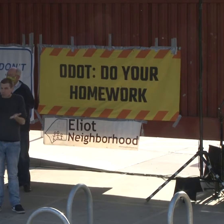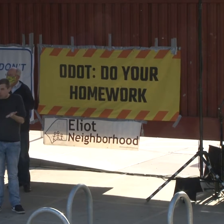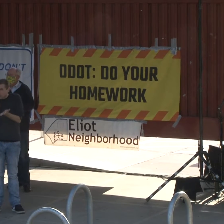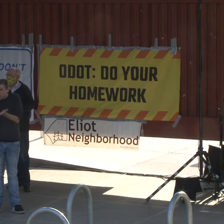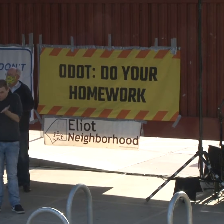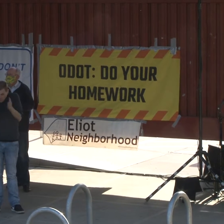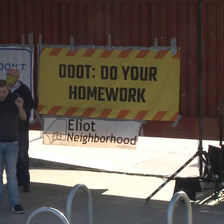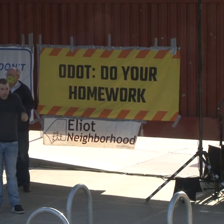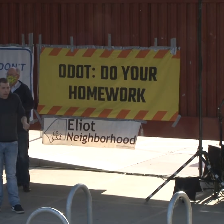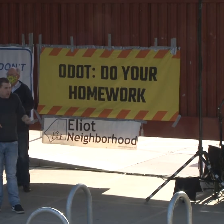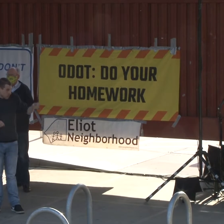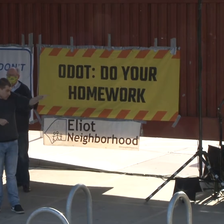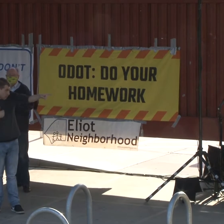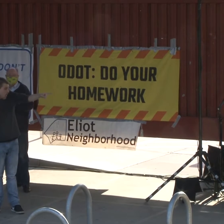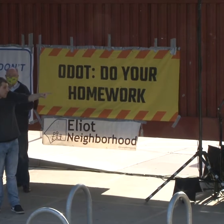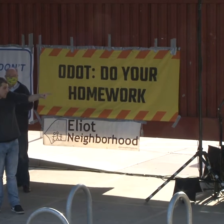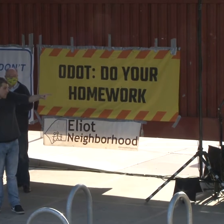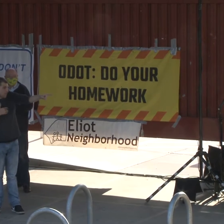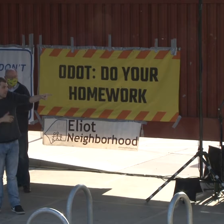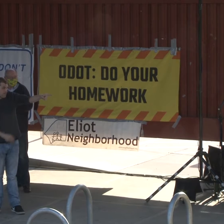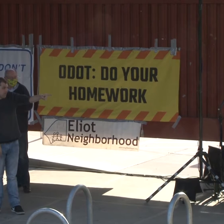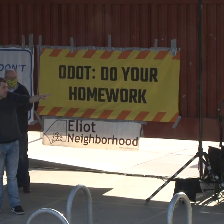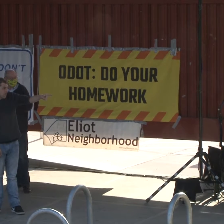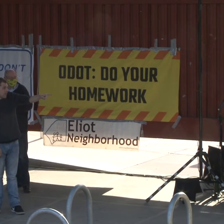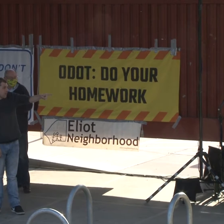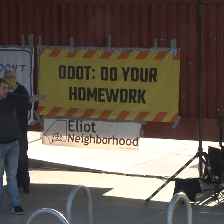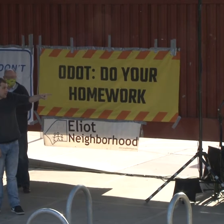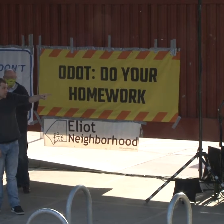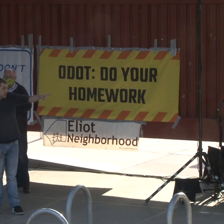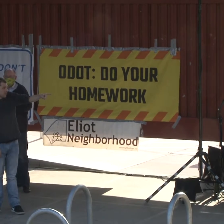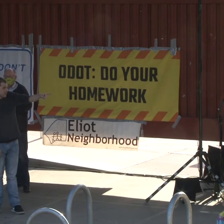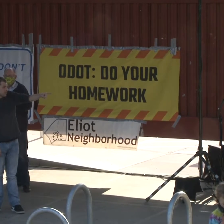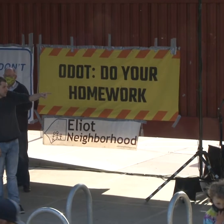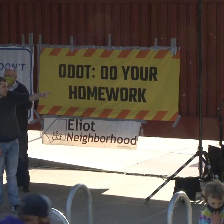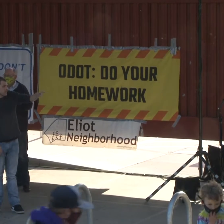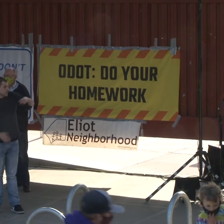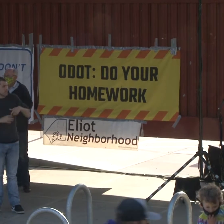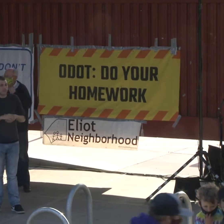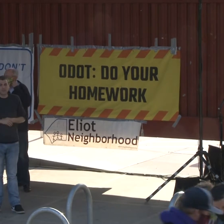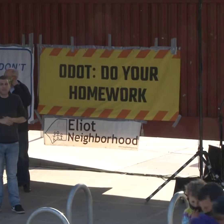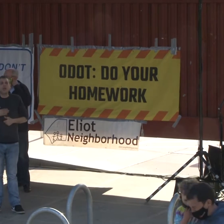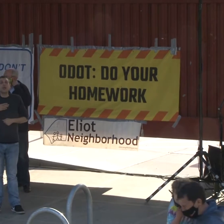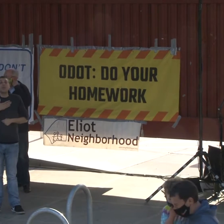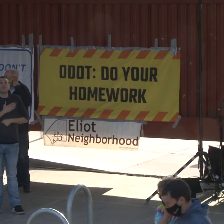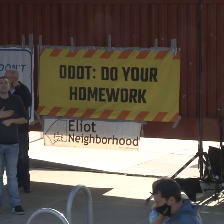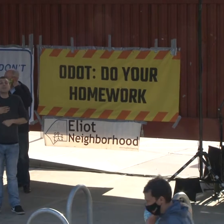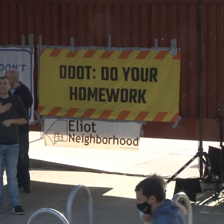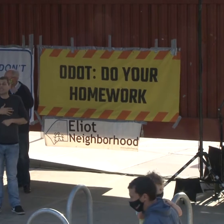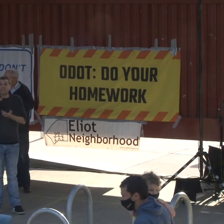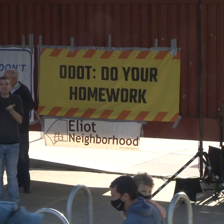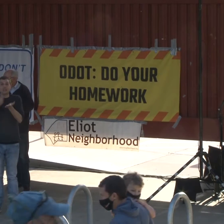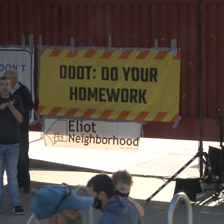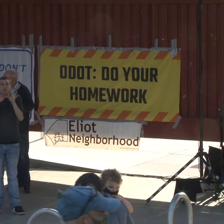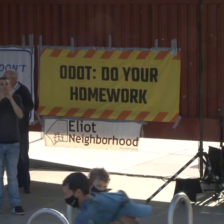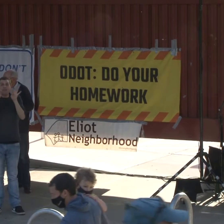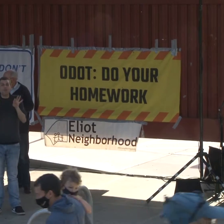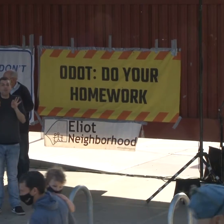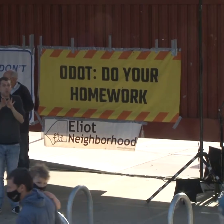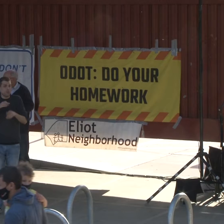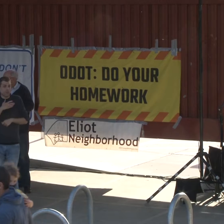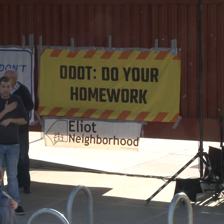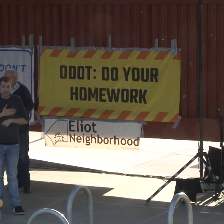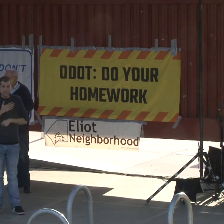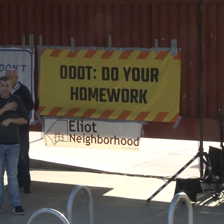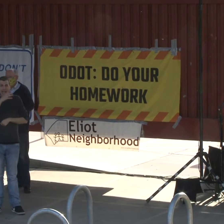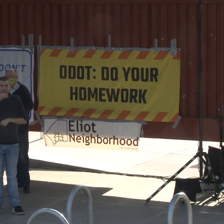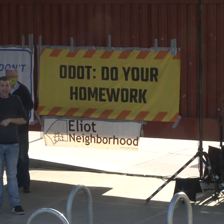throughout before you leave today, the folks over here at the table will be happy to help walk you through that. Please also sign up our forms. And also